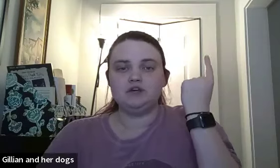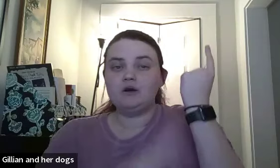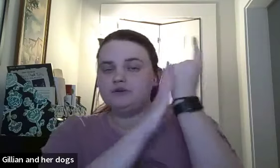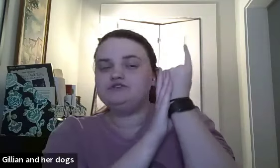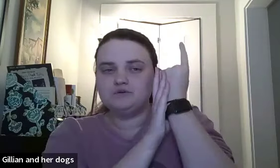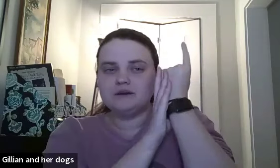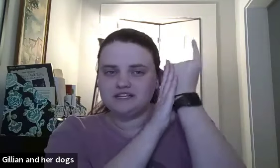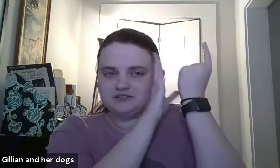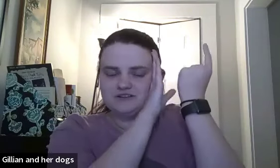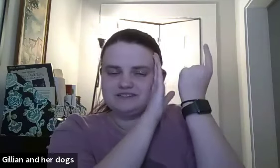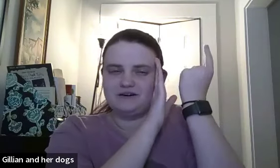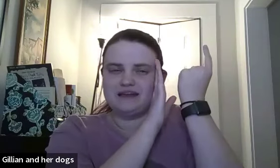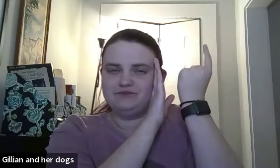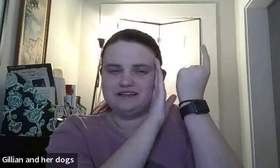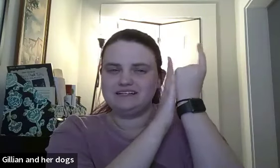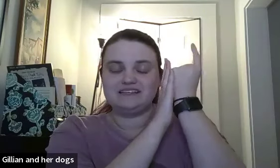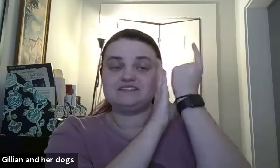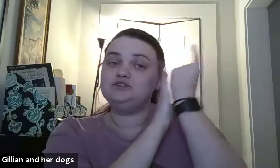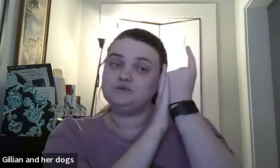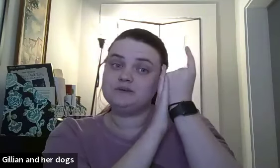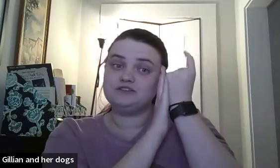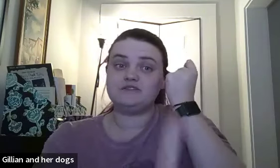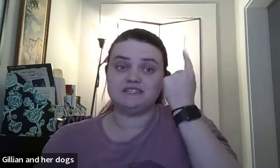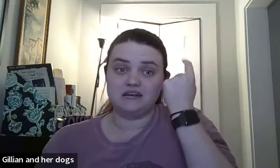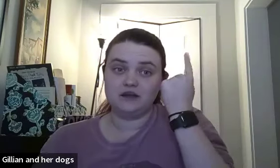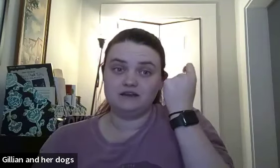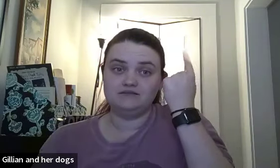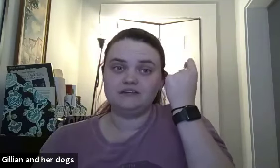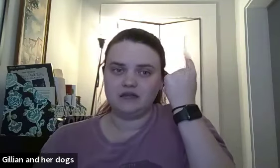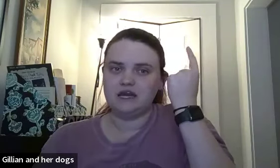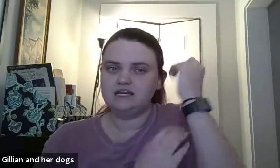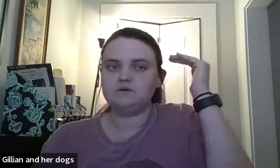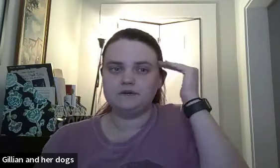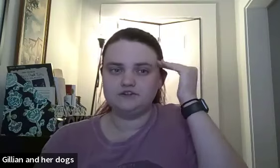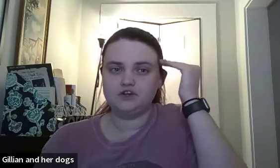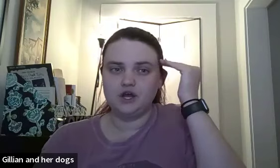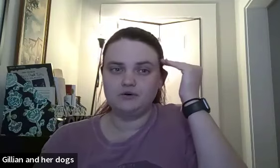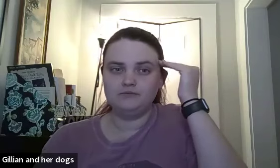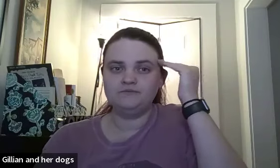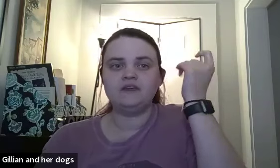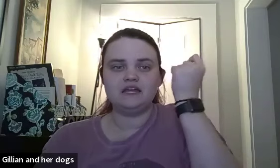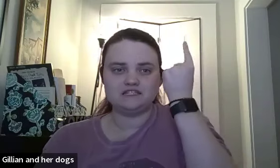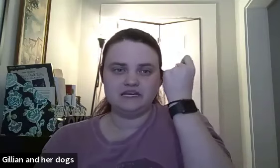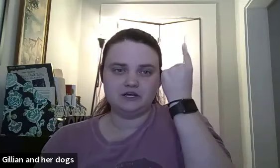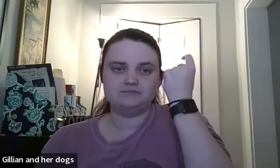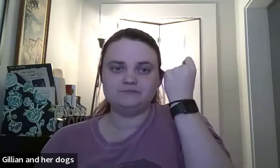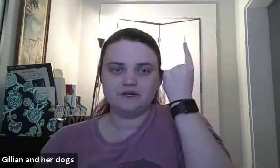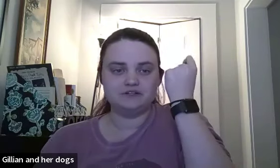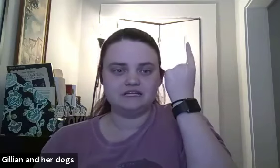So you do want to make sure it's on the, sorry, I realized I didn't say this. You do want to make sure it's on the side of your head, like kind of near where we do the no. It's going to be here.